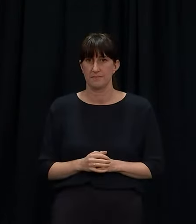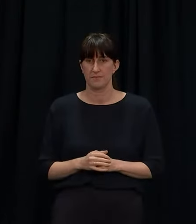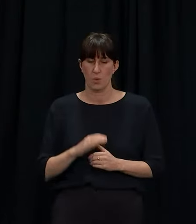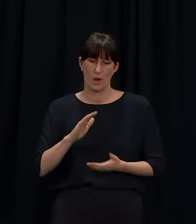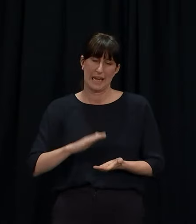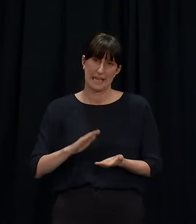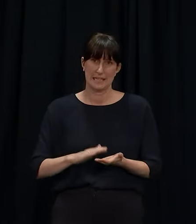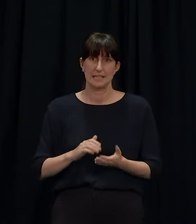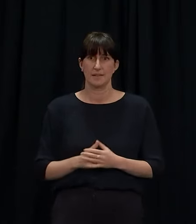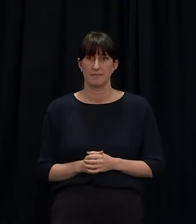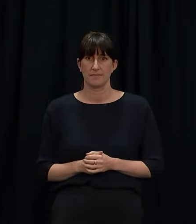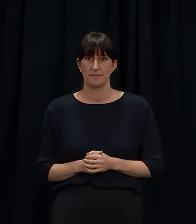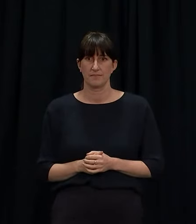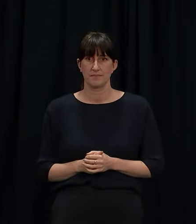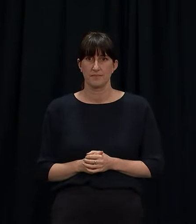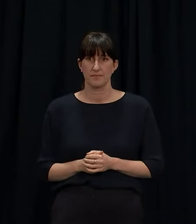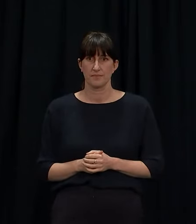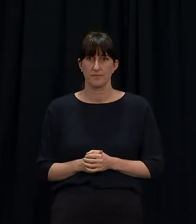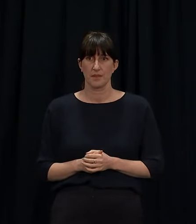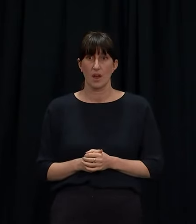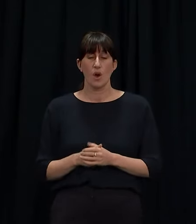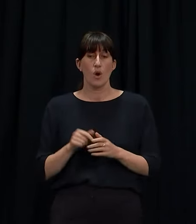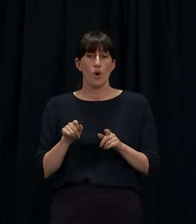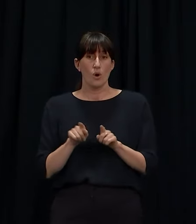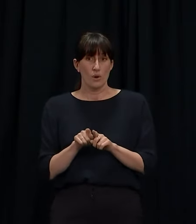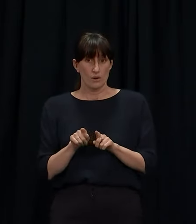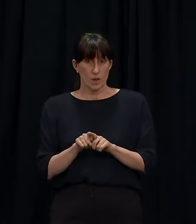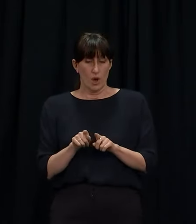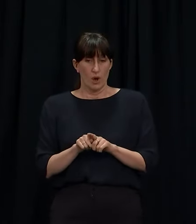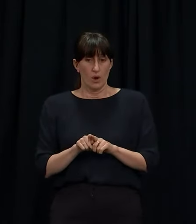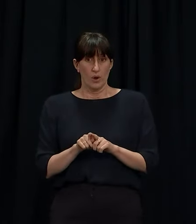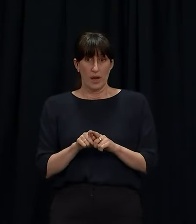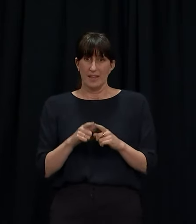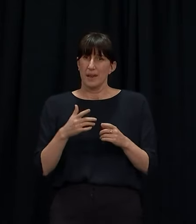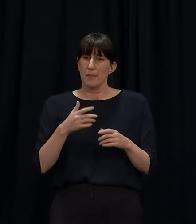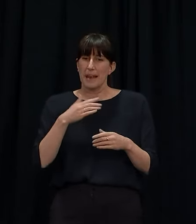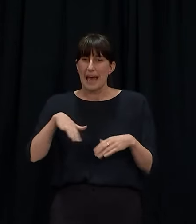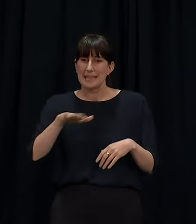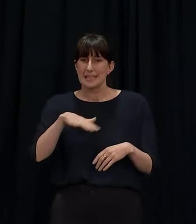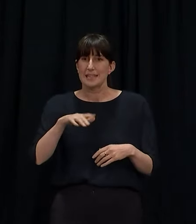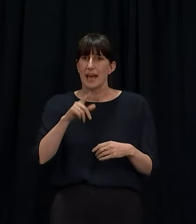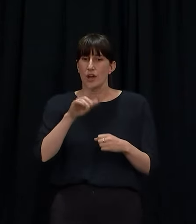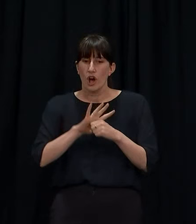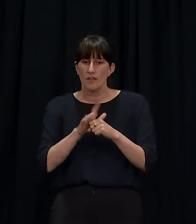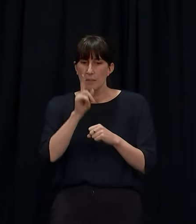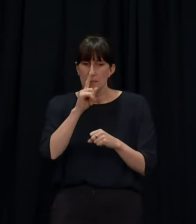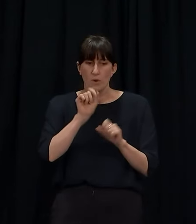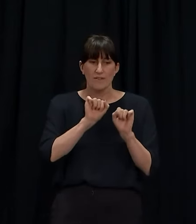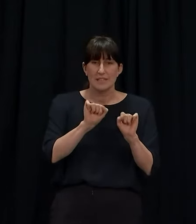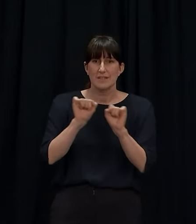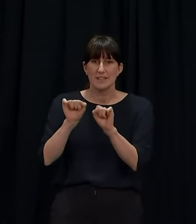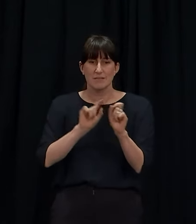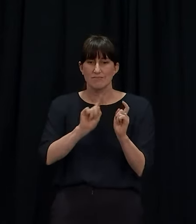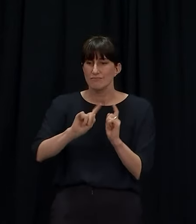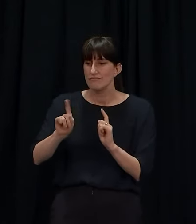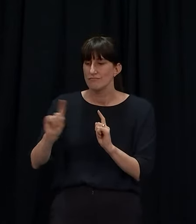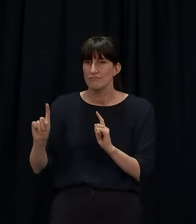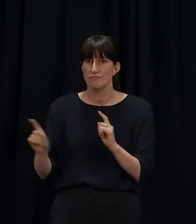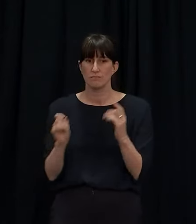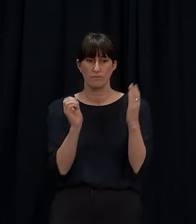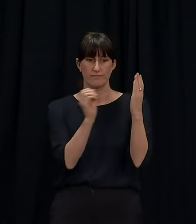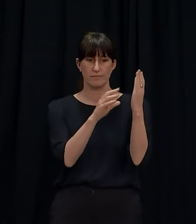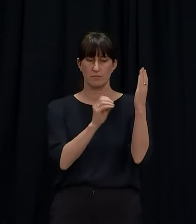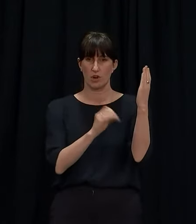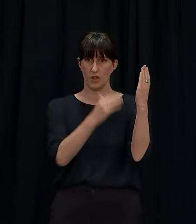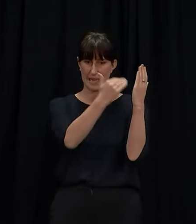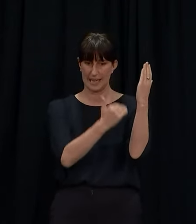Since our last update, there has been an additional 20 locations of interest identified across the motu. That